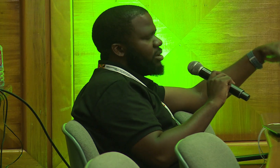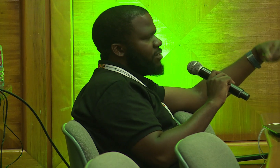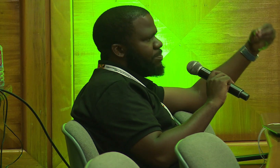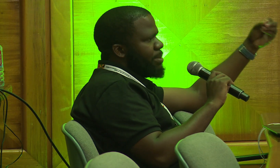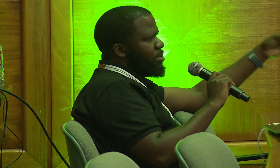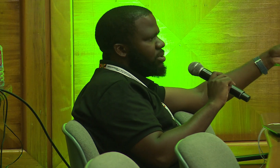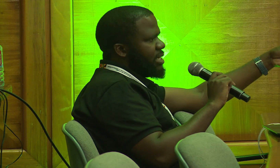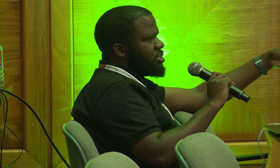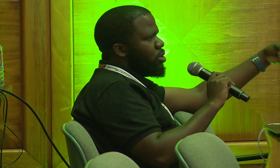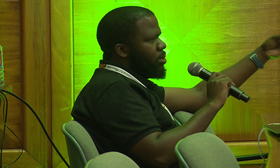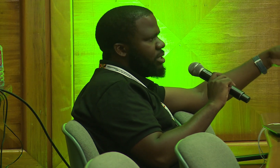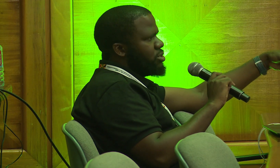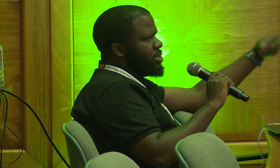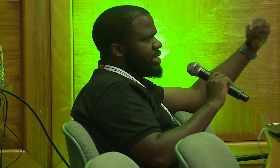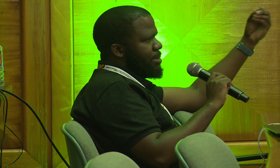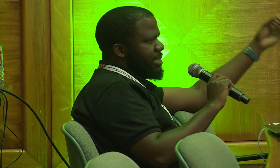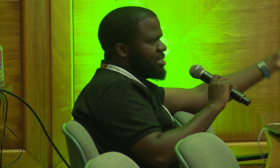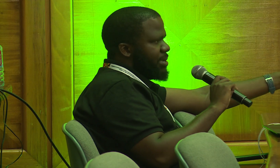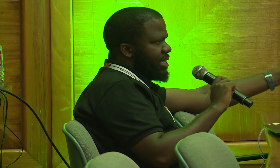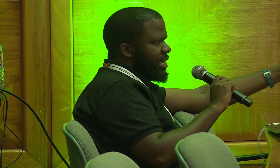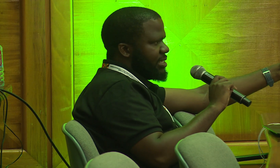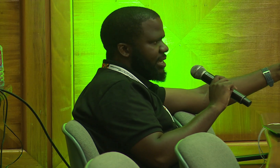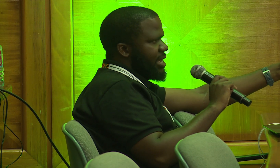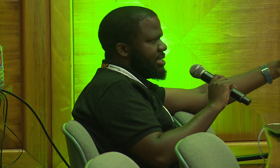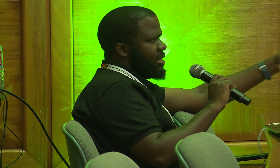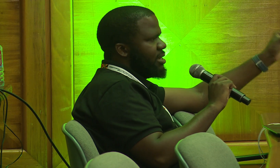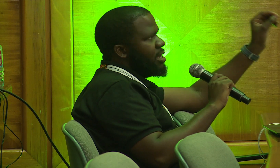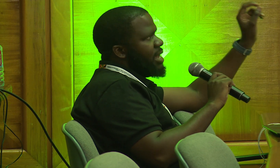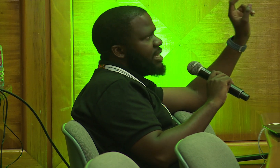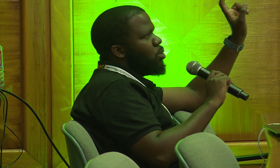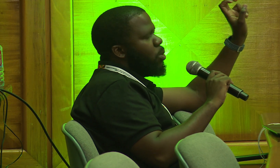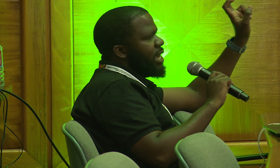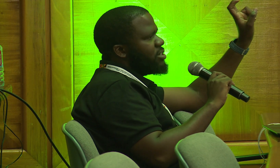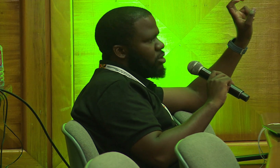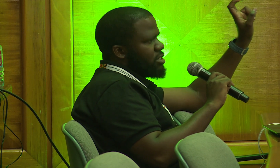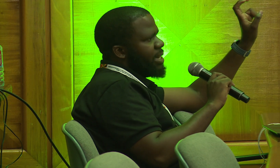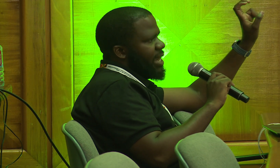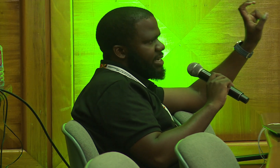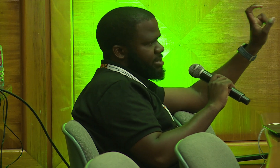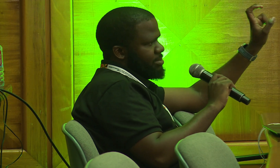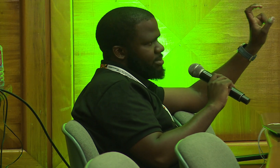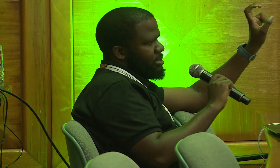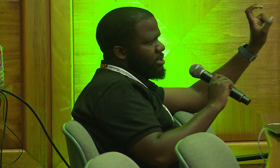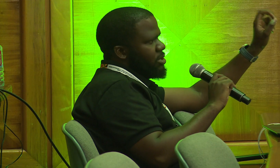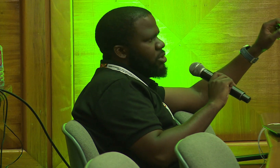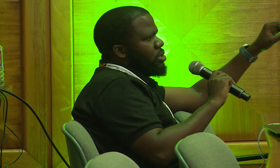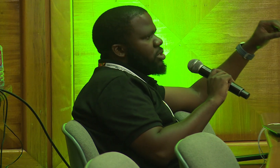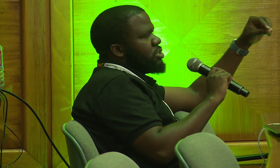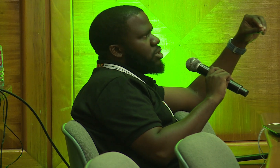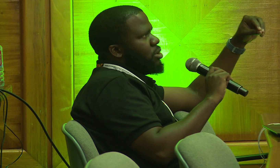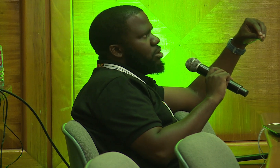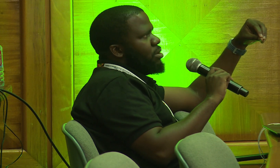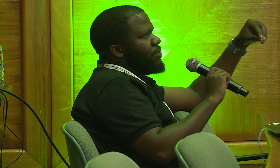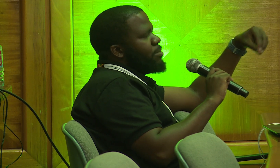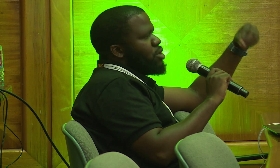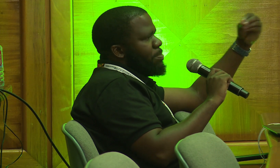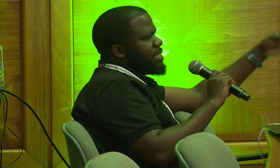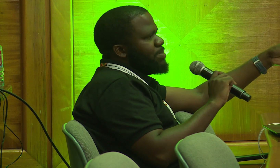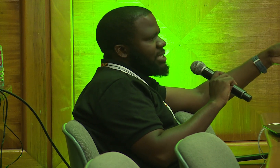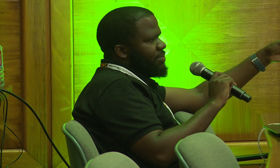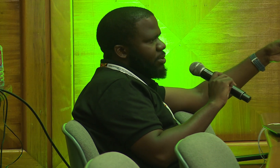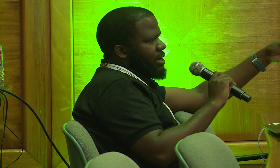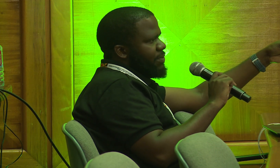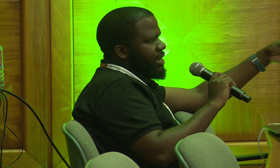see a lot of people just going to the diabetes medication as a weight loss mechanism. So from